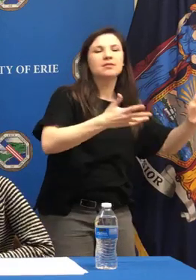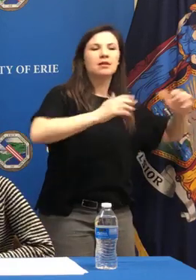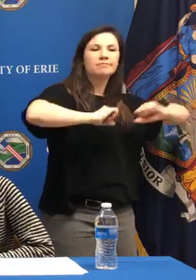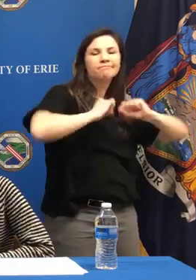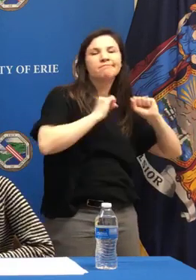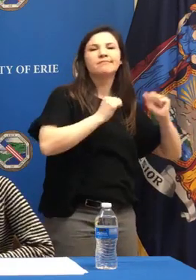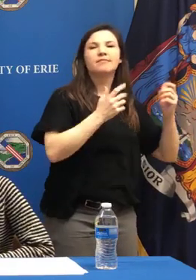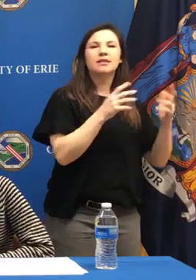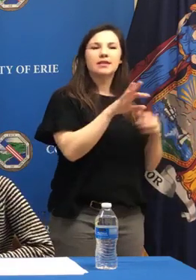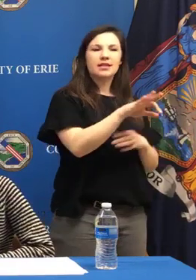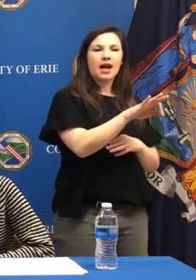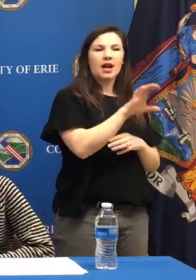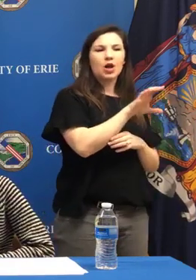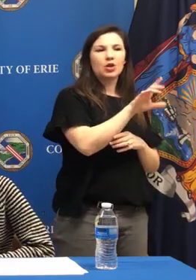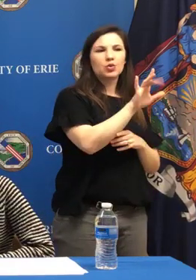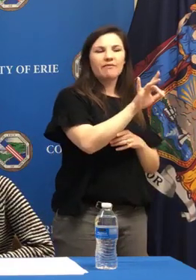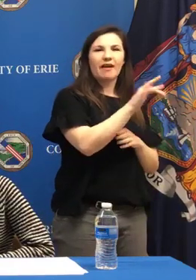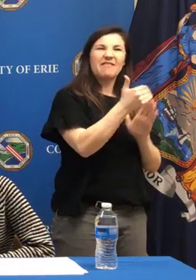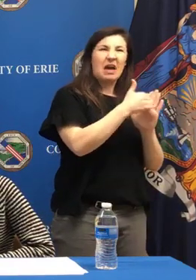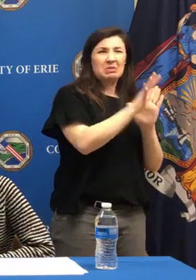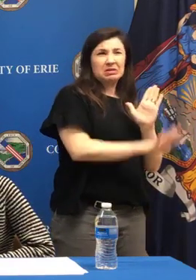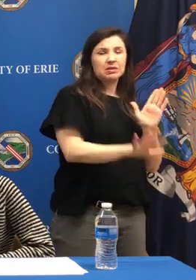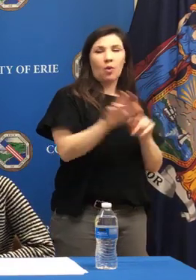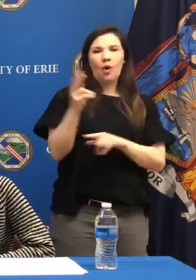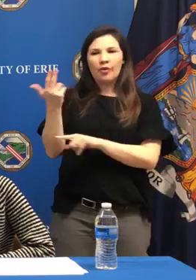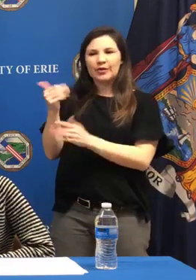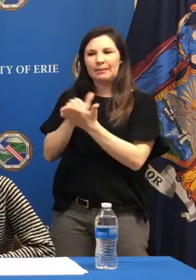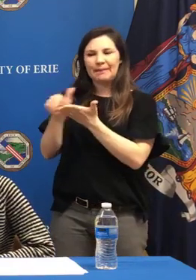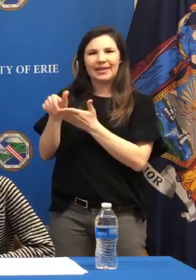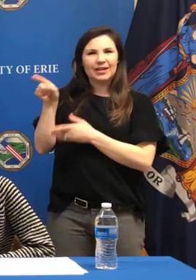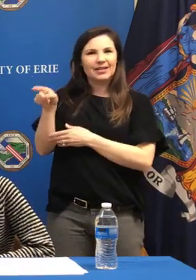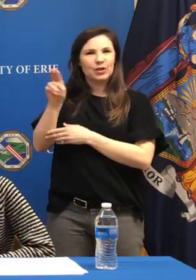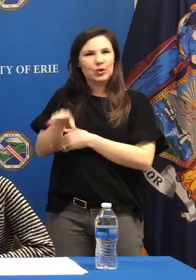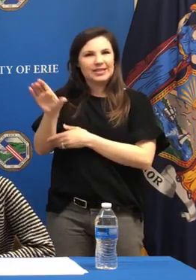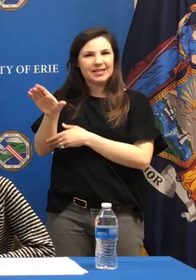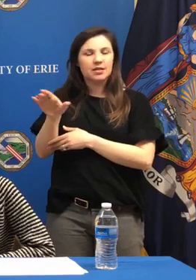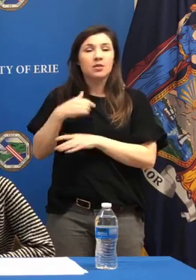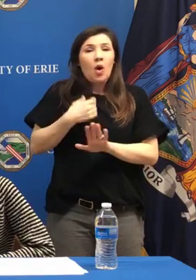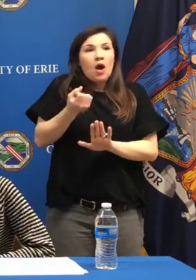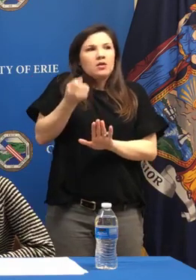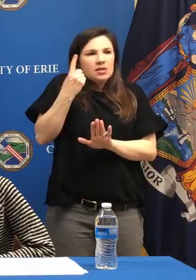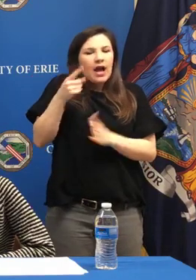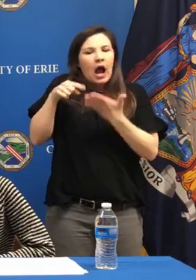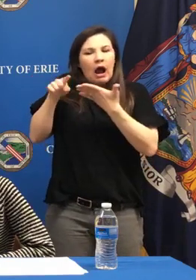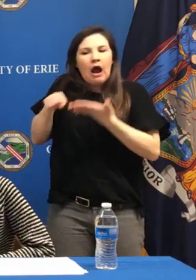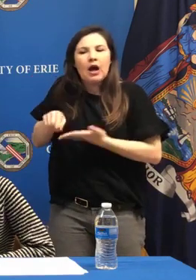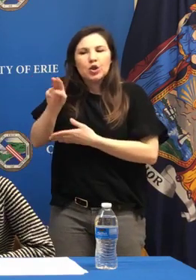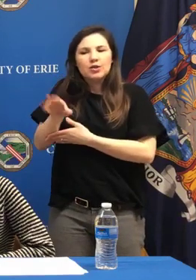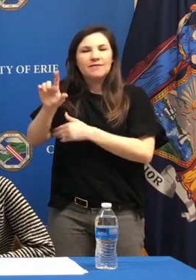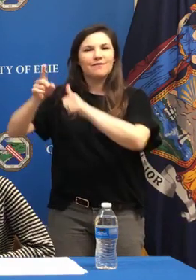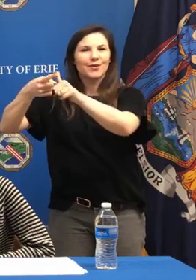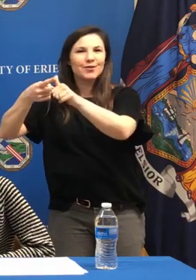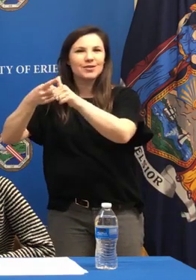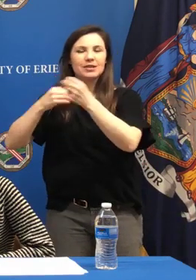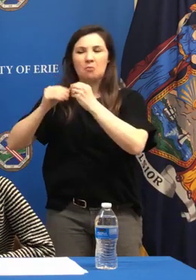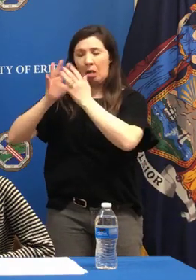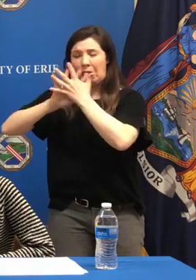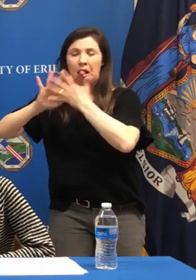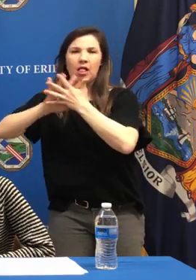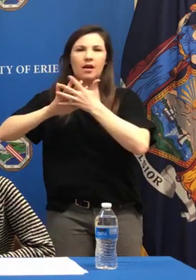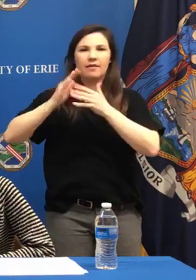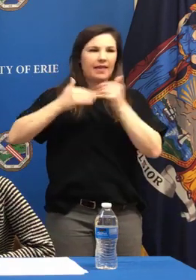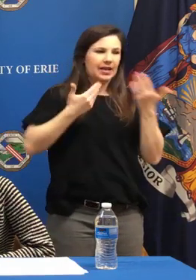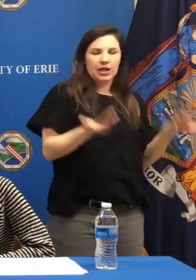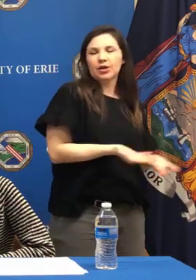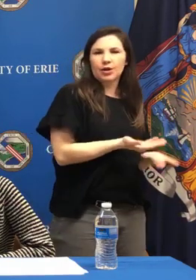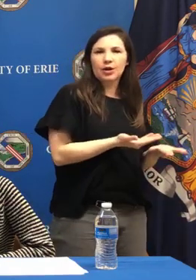925,000 or so as compared to 13 million in New York City. So I do understand why they were checking in New York City first, because if it gets